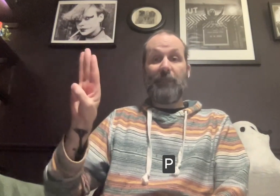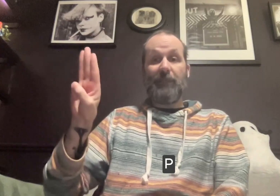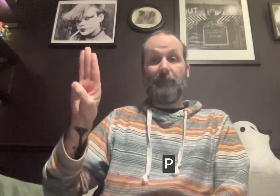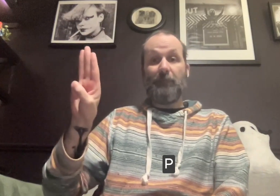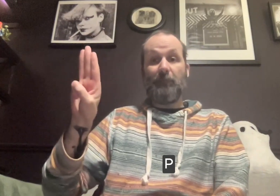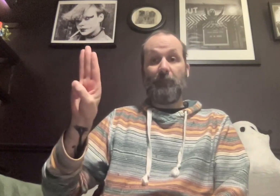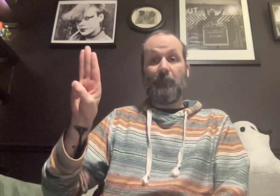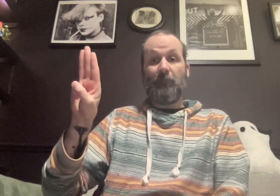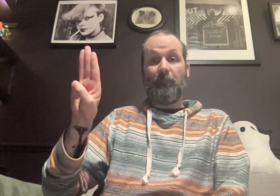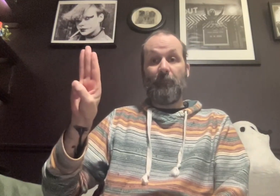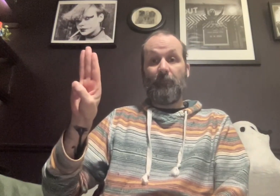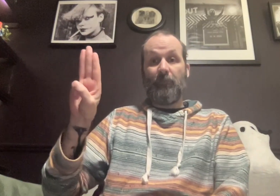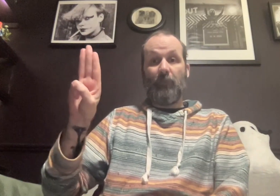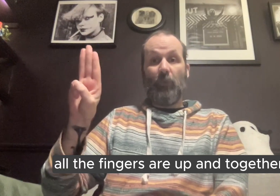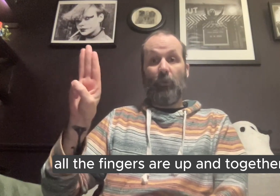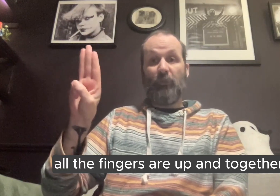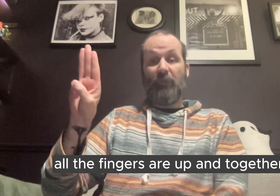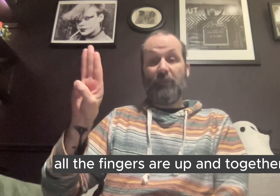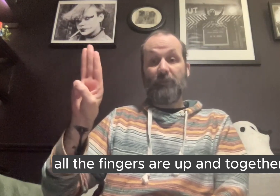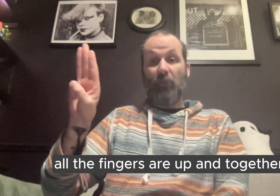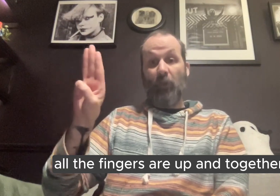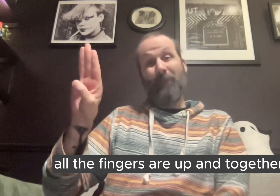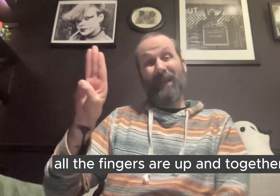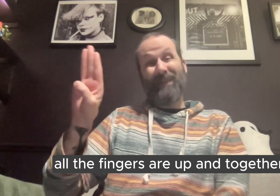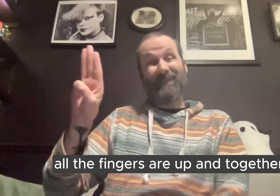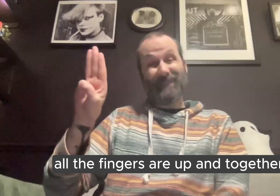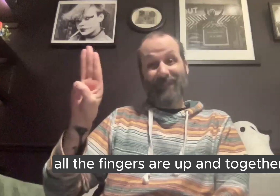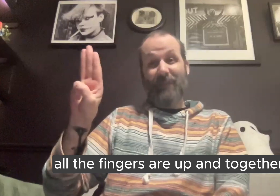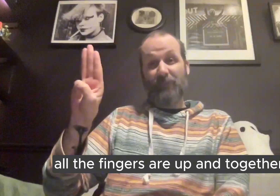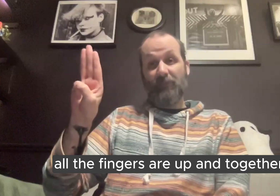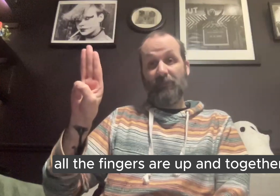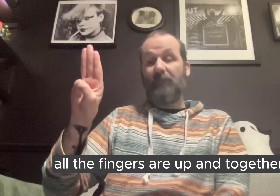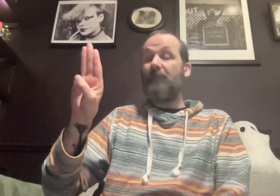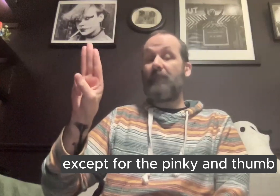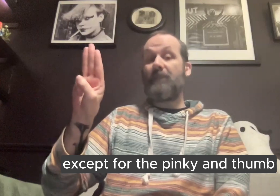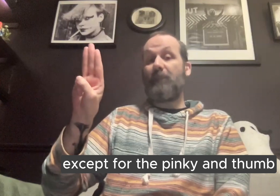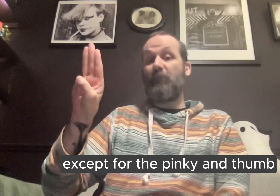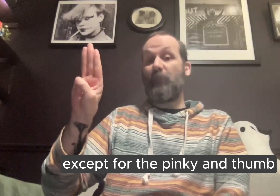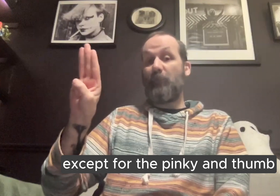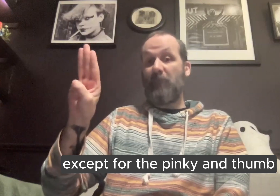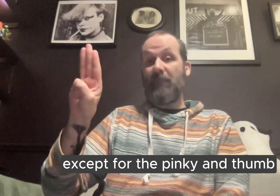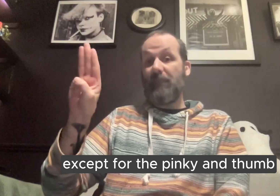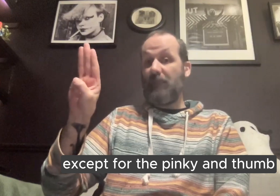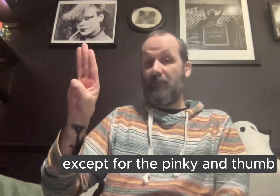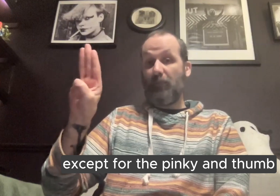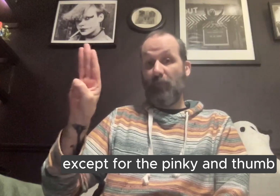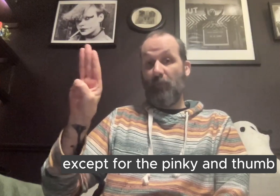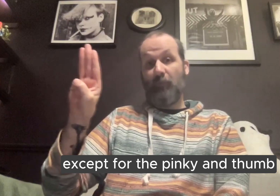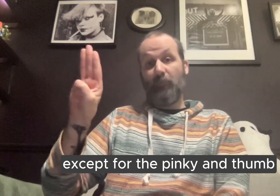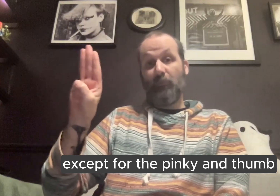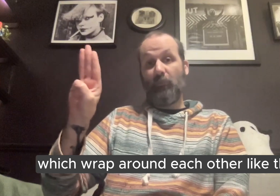P, all the fingers are up and together, except for the pinky and thumb,